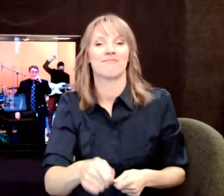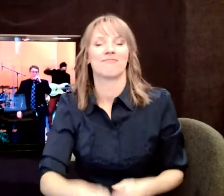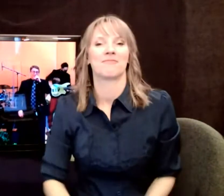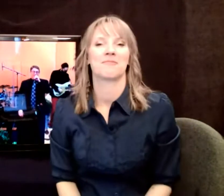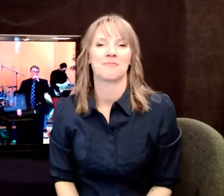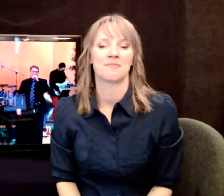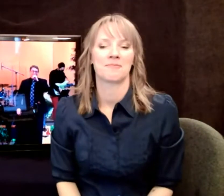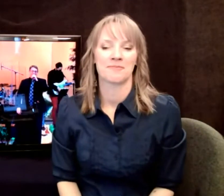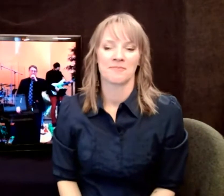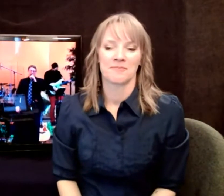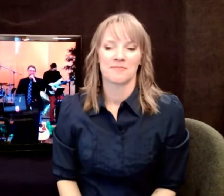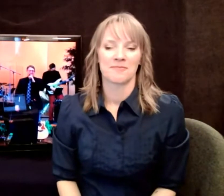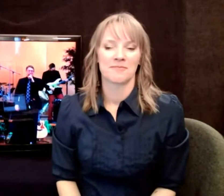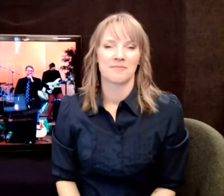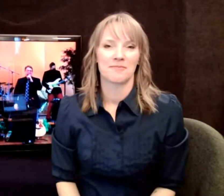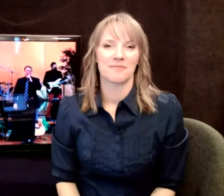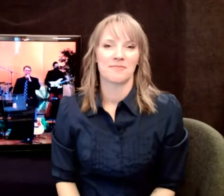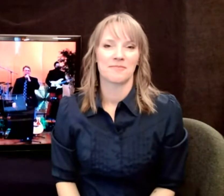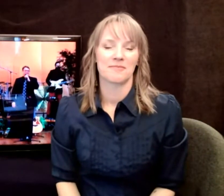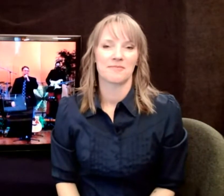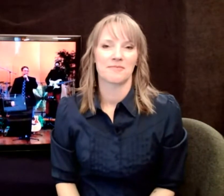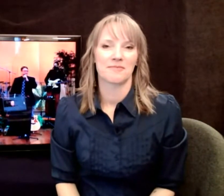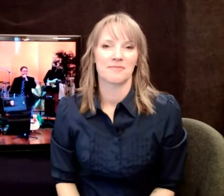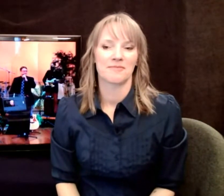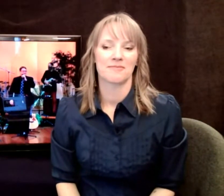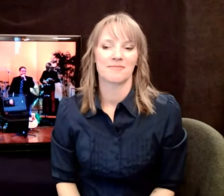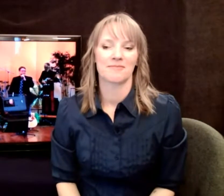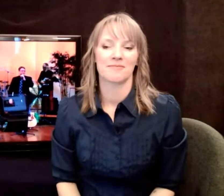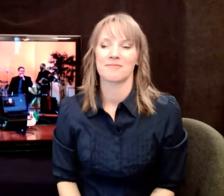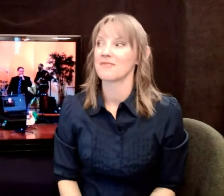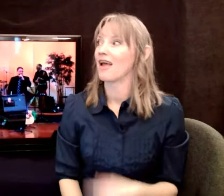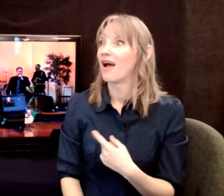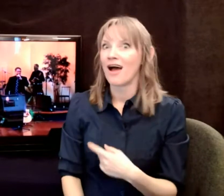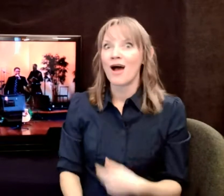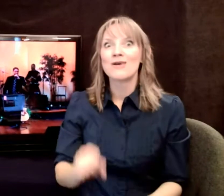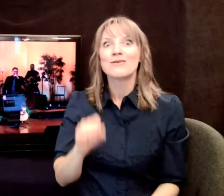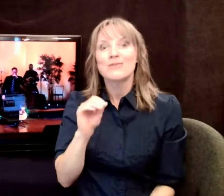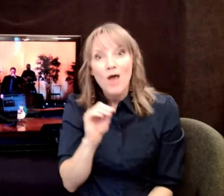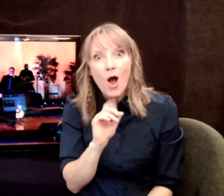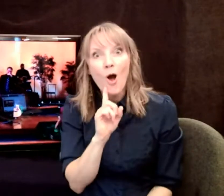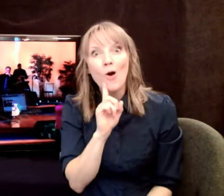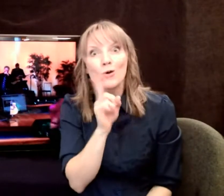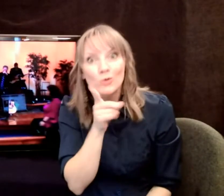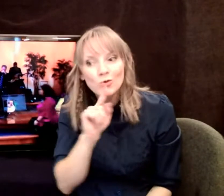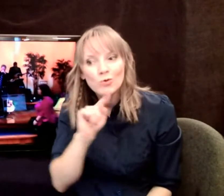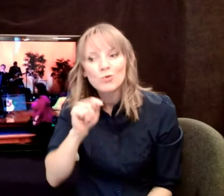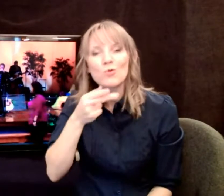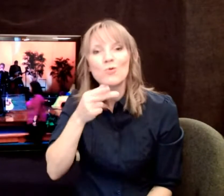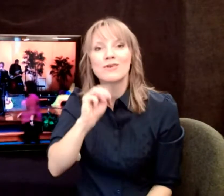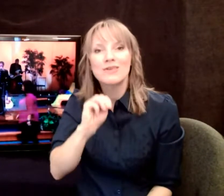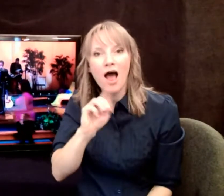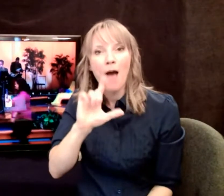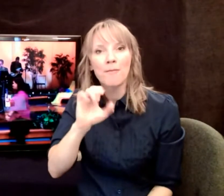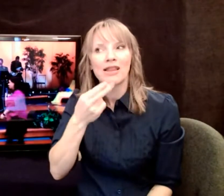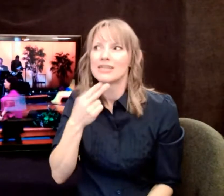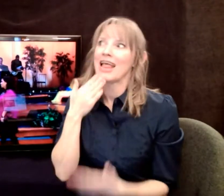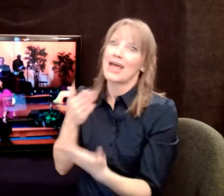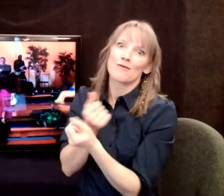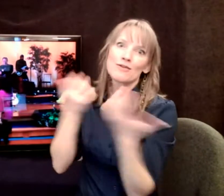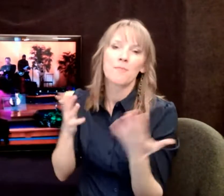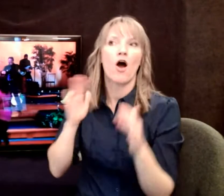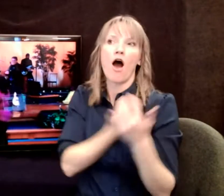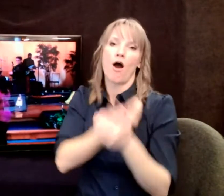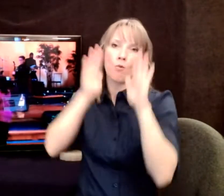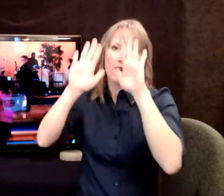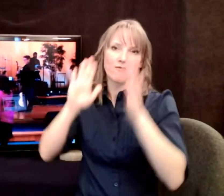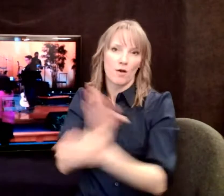So true. Tom Litch, thank you so much, our wonderful music director,